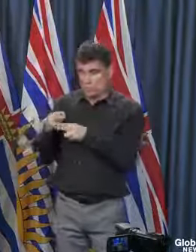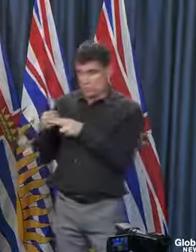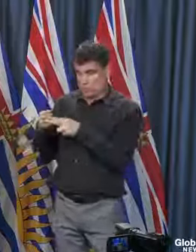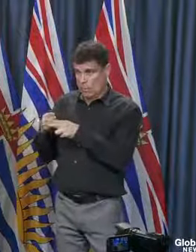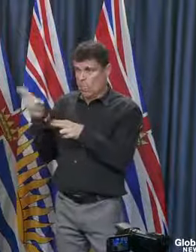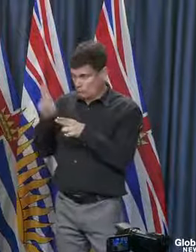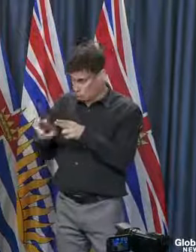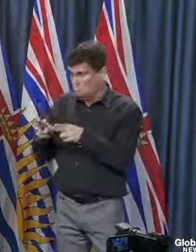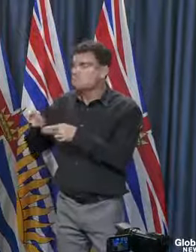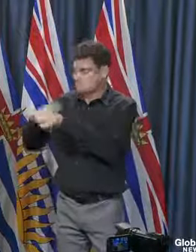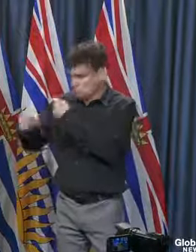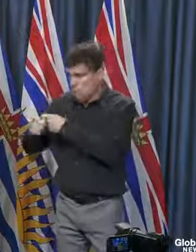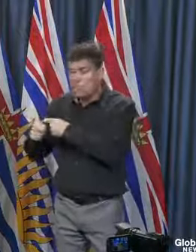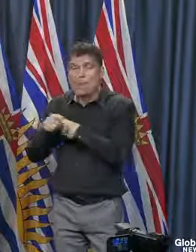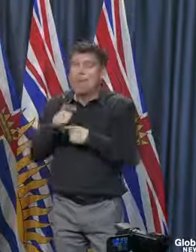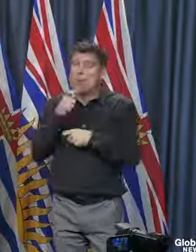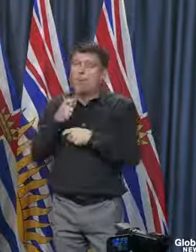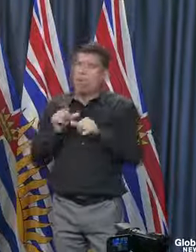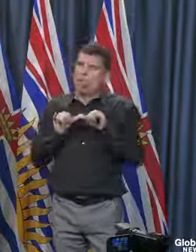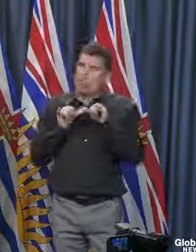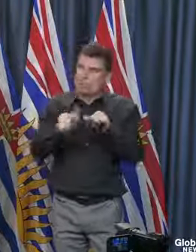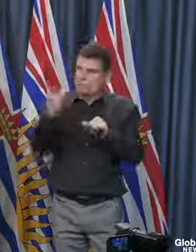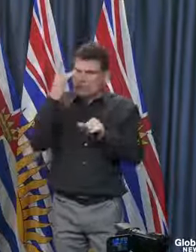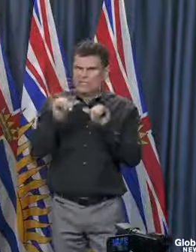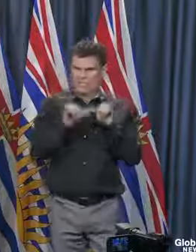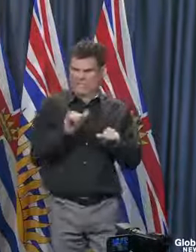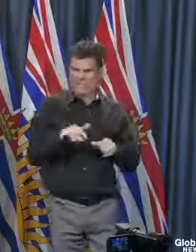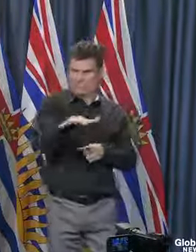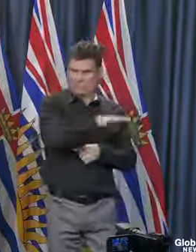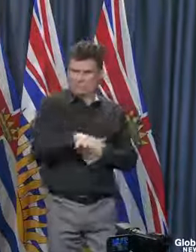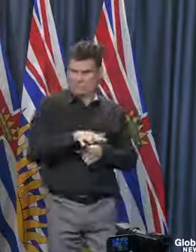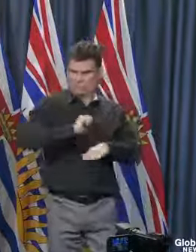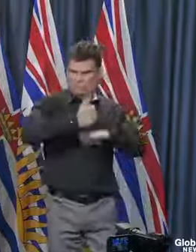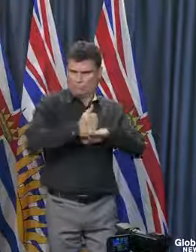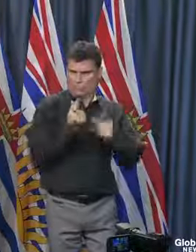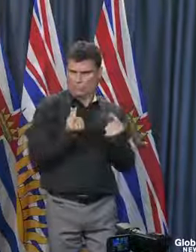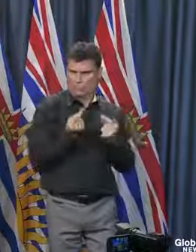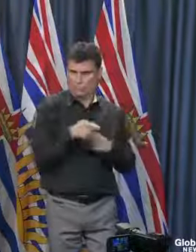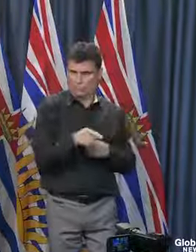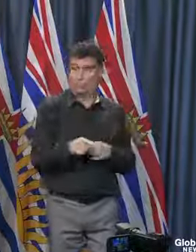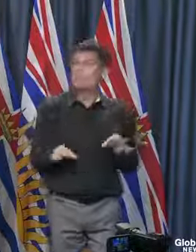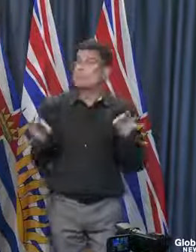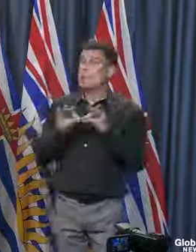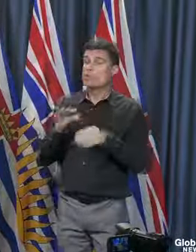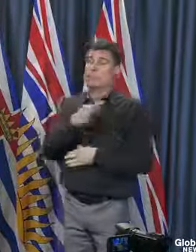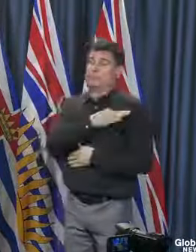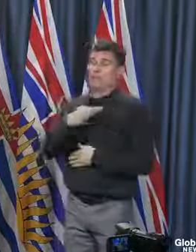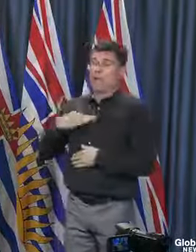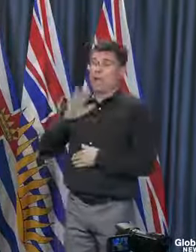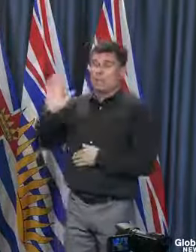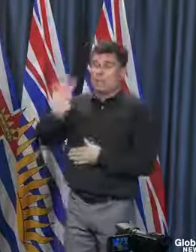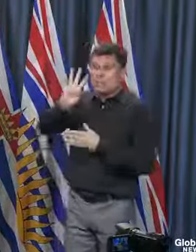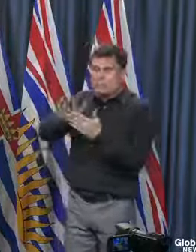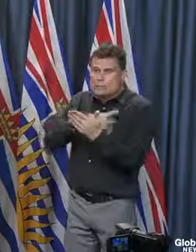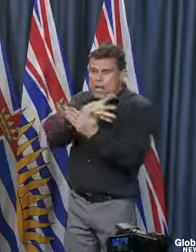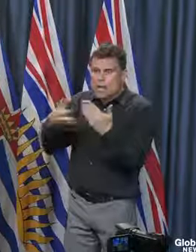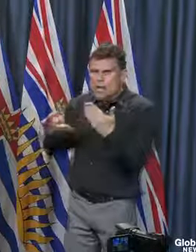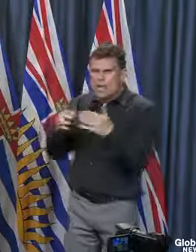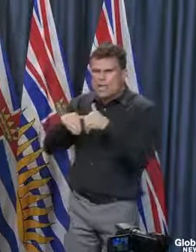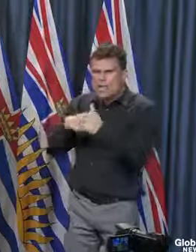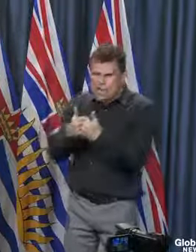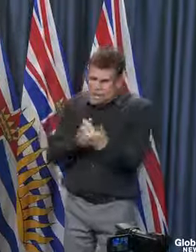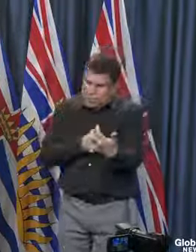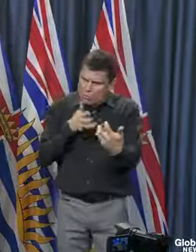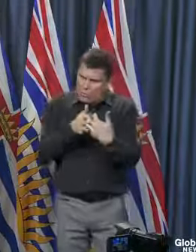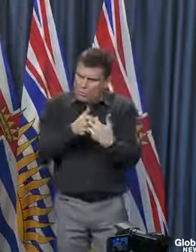these decisions, the reallocating of staff, again, will enable us to access hundreds and hundreds of acute